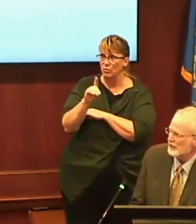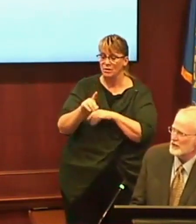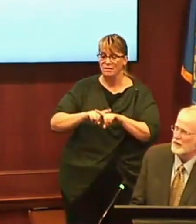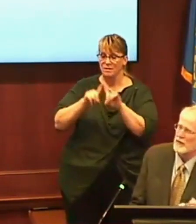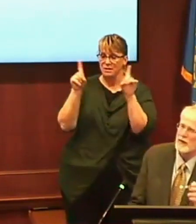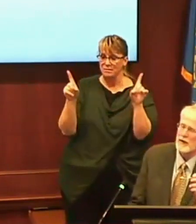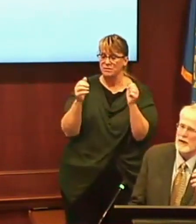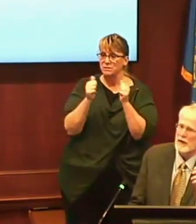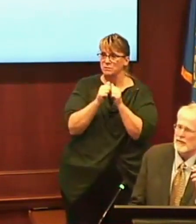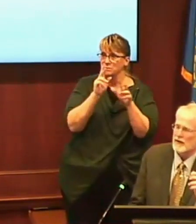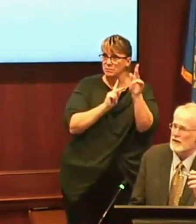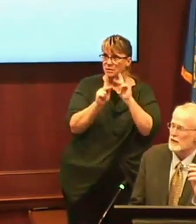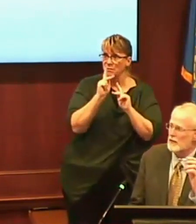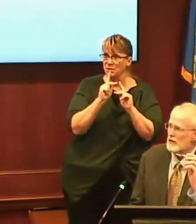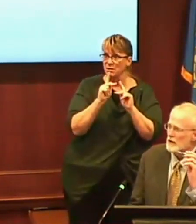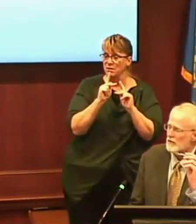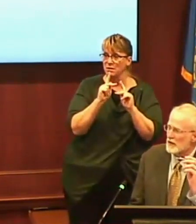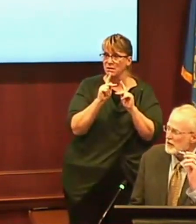each resident